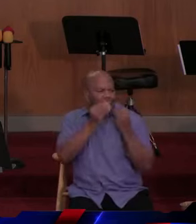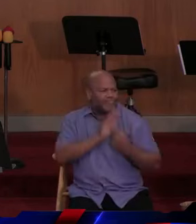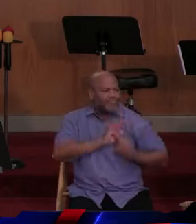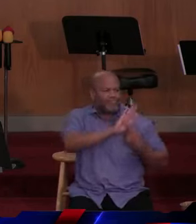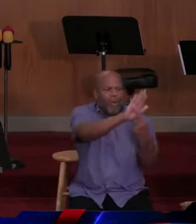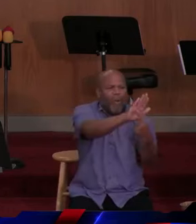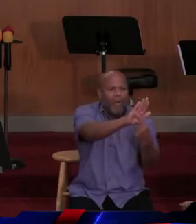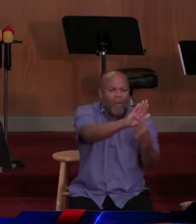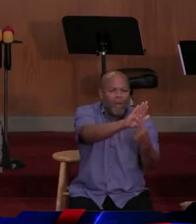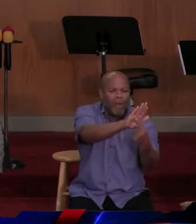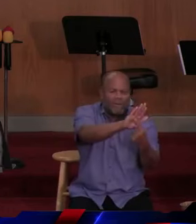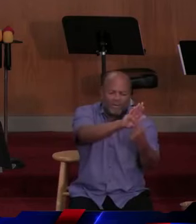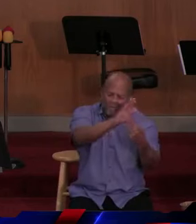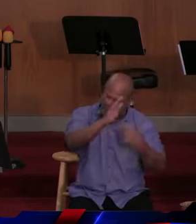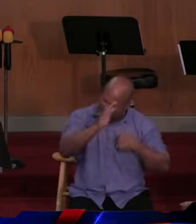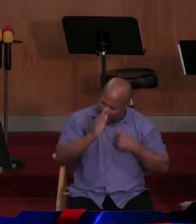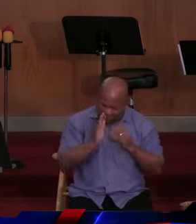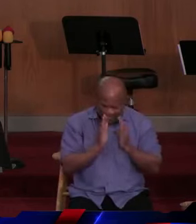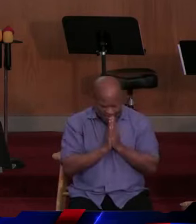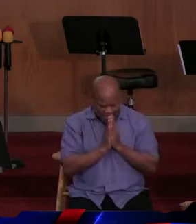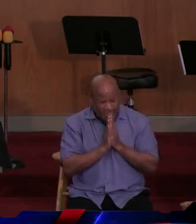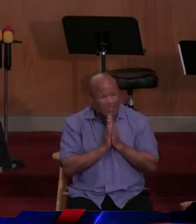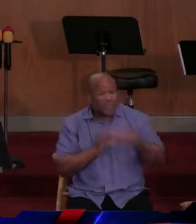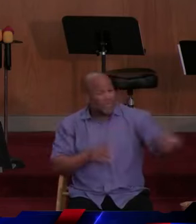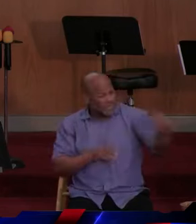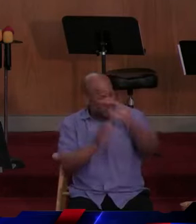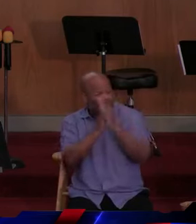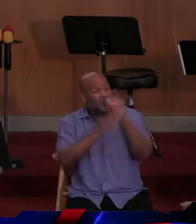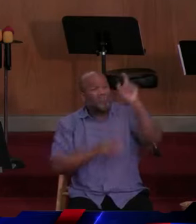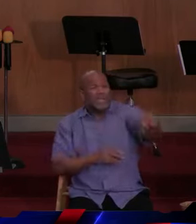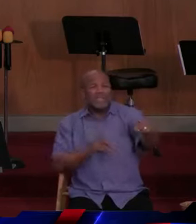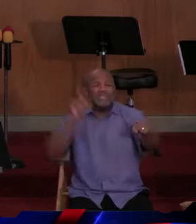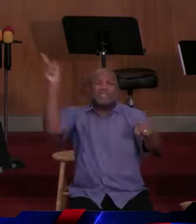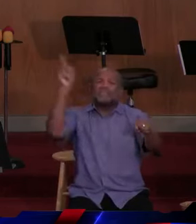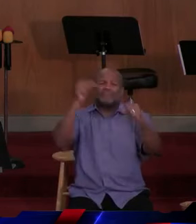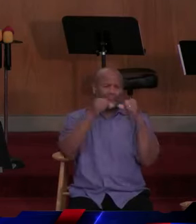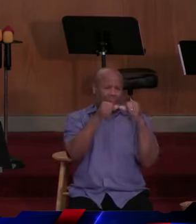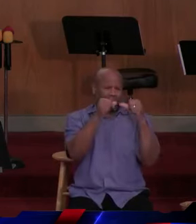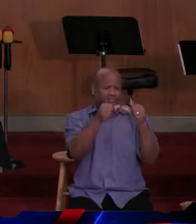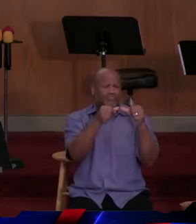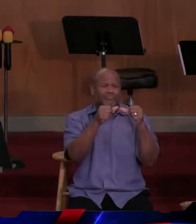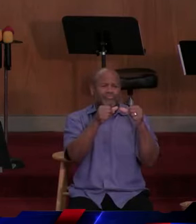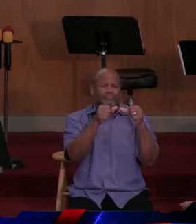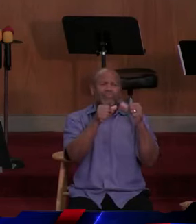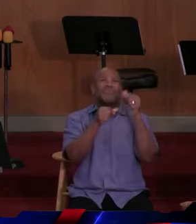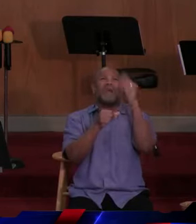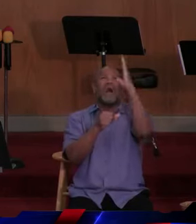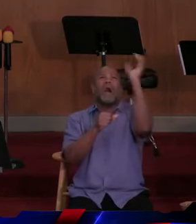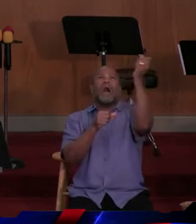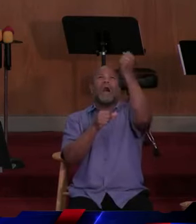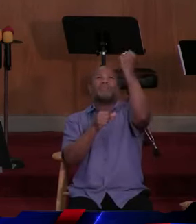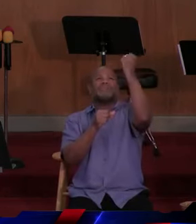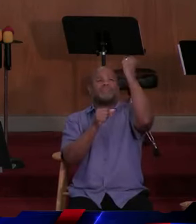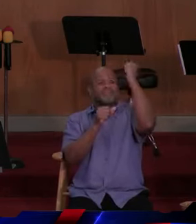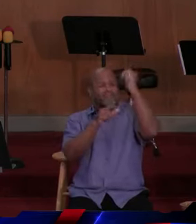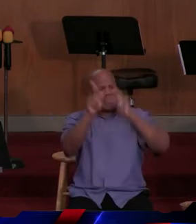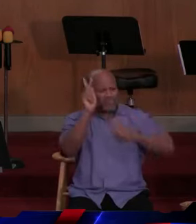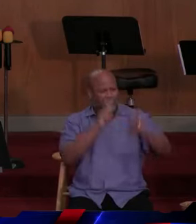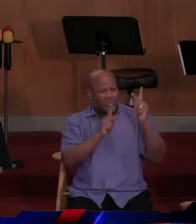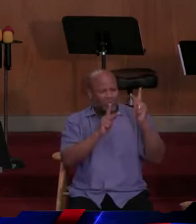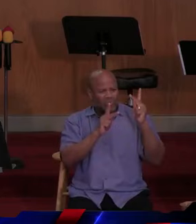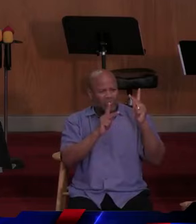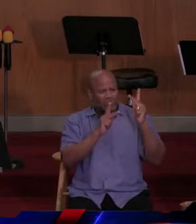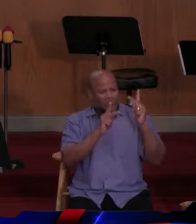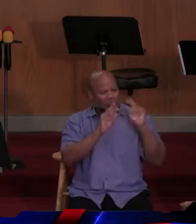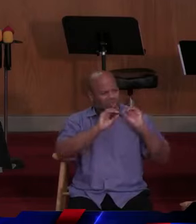And I pray, and we must pray, that he will continually enable the people of God to clearly see